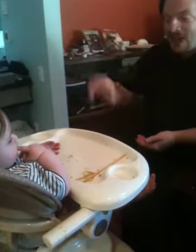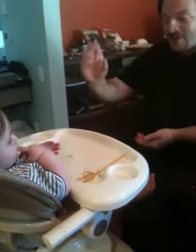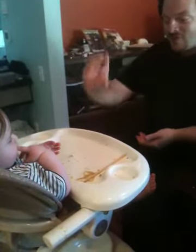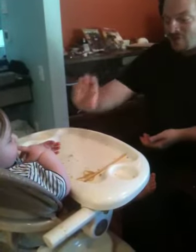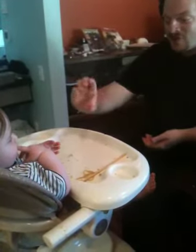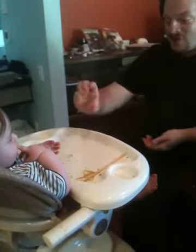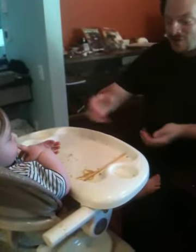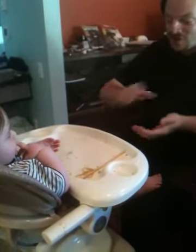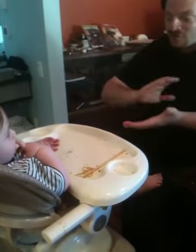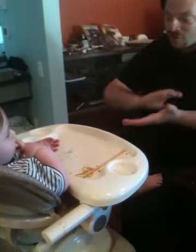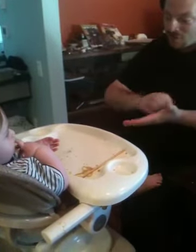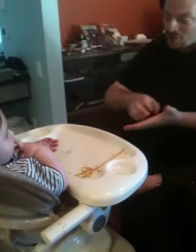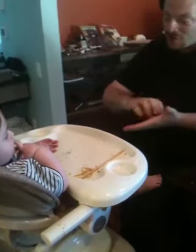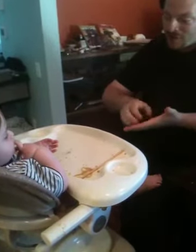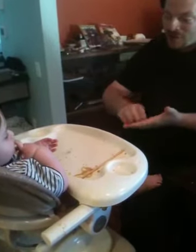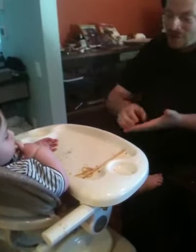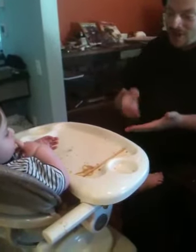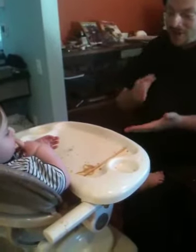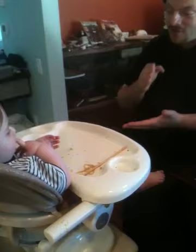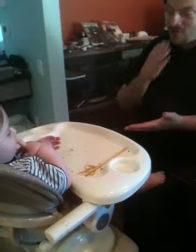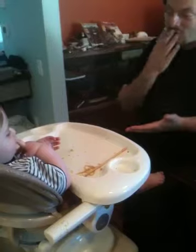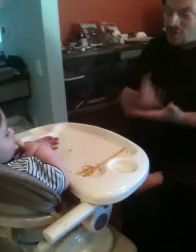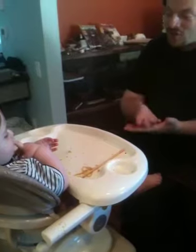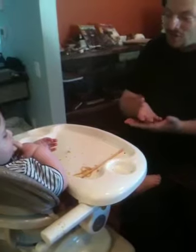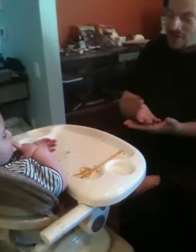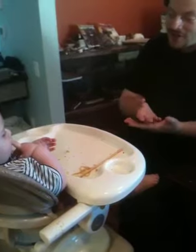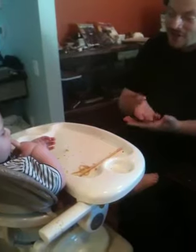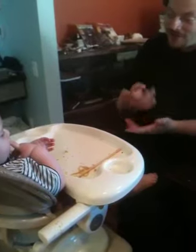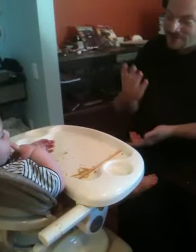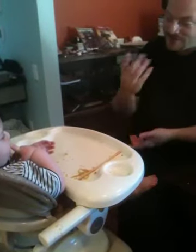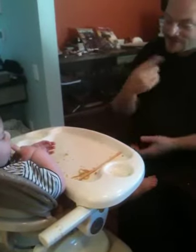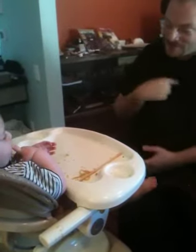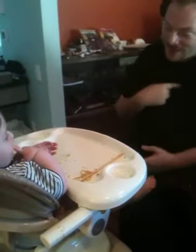C is for cookie, it's good enough for me.